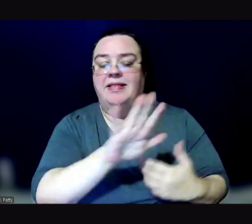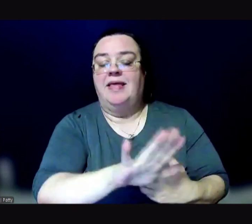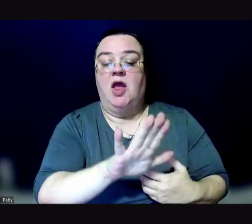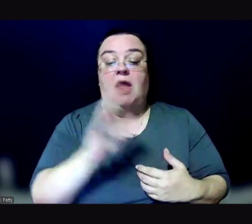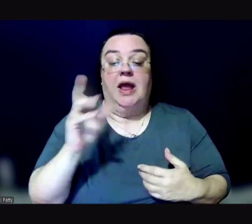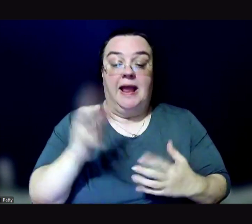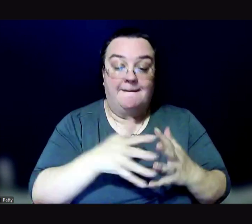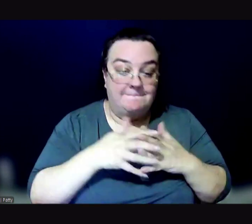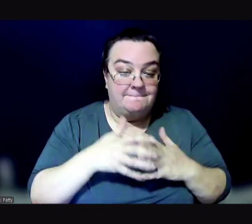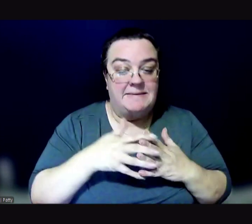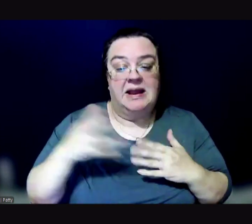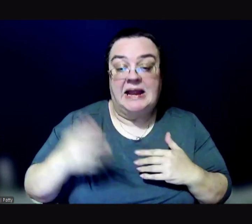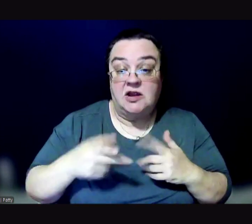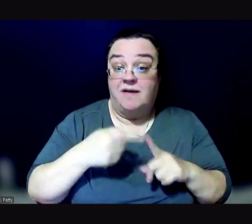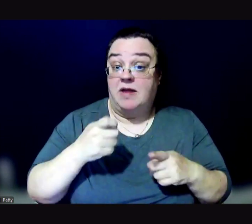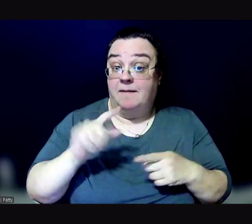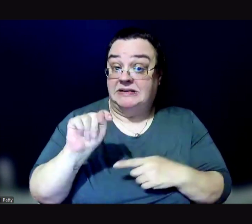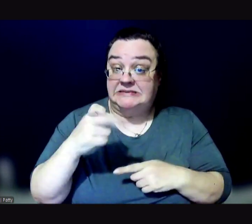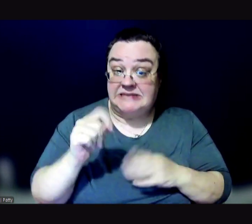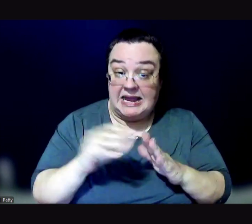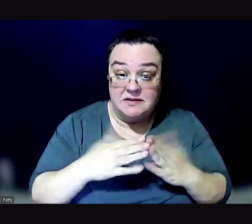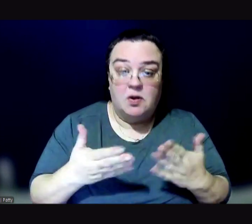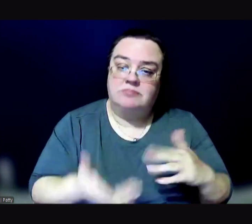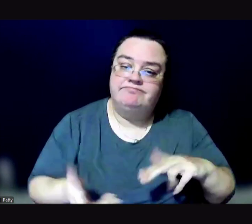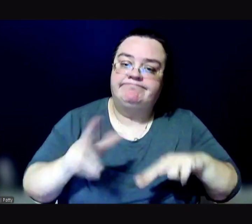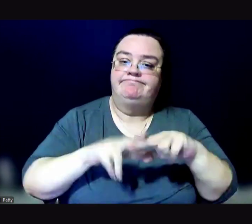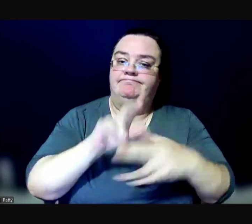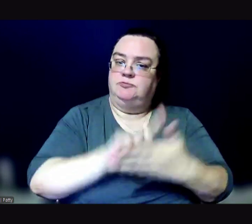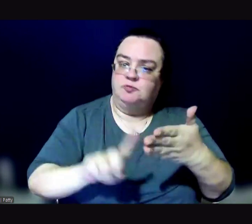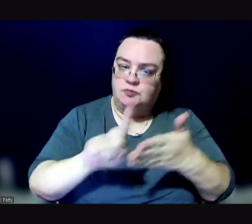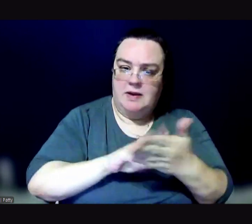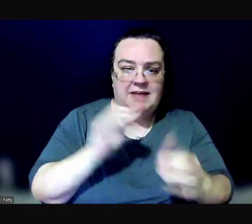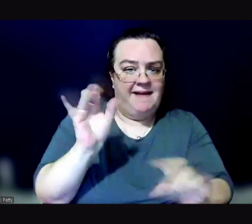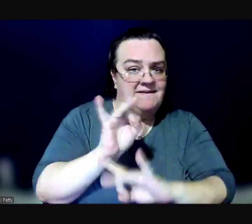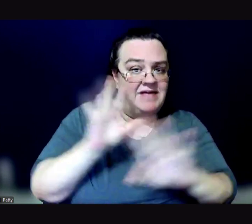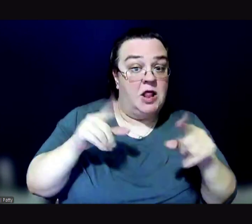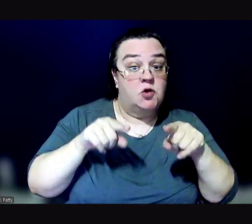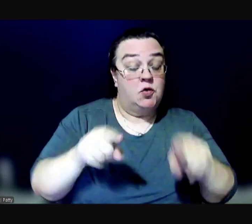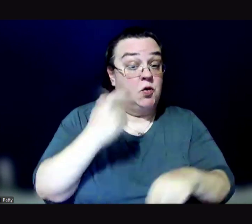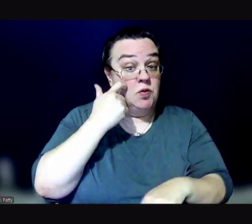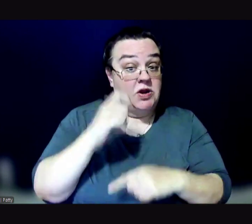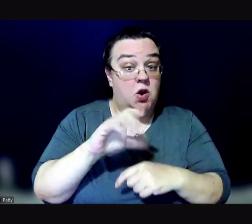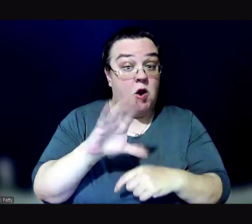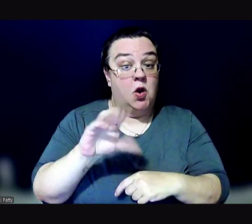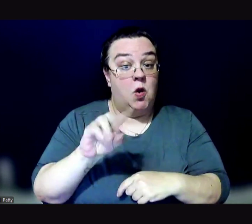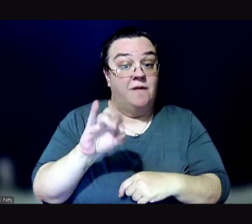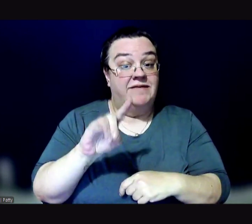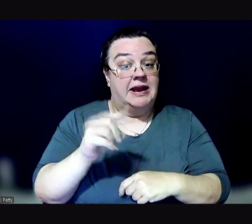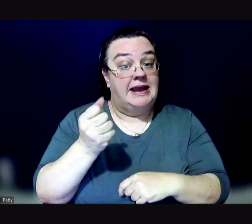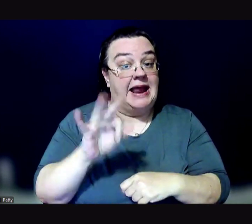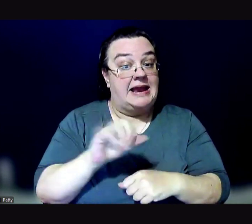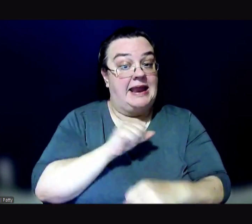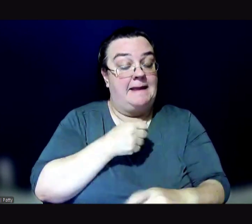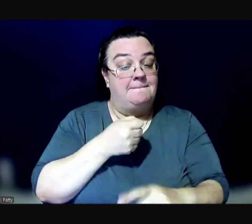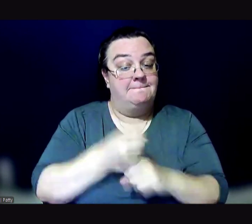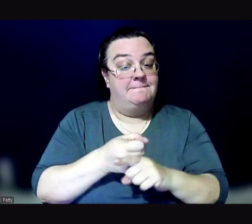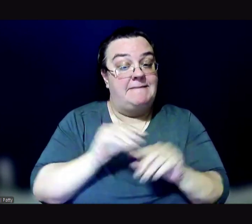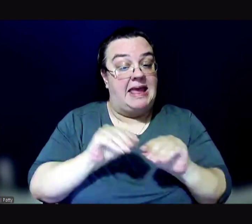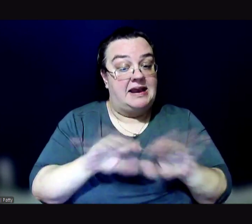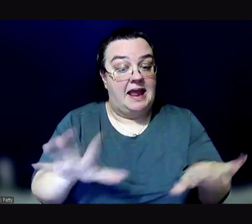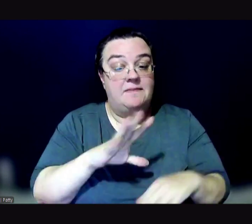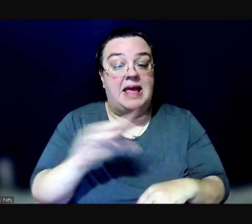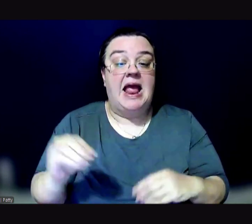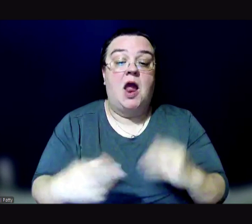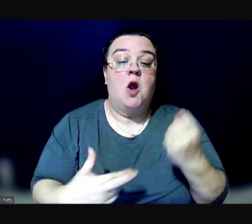from textbooks, heightened discrimination and violence during the recent COVID-19 pandemic, and the reinforcement of damaging